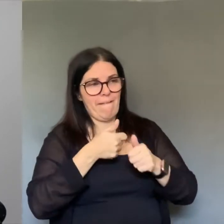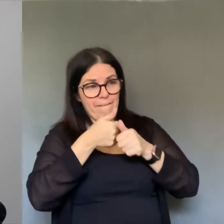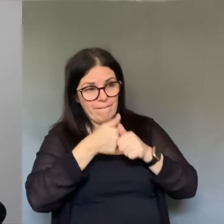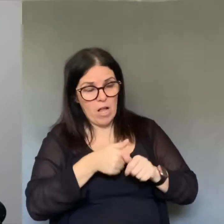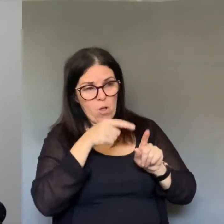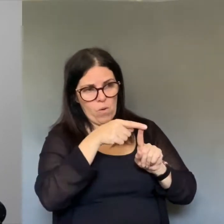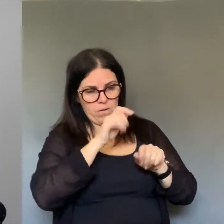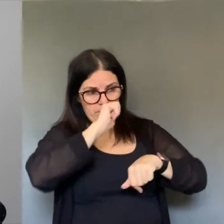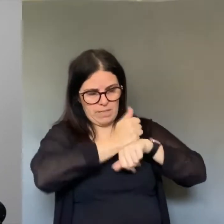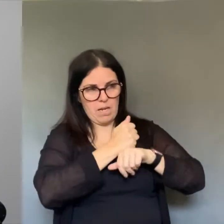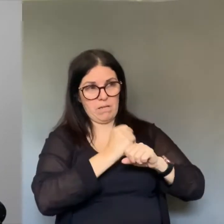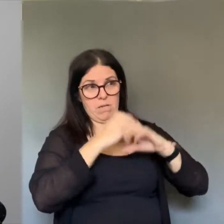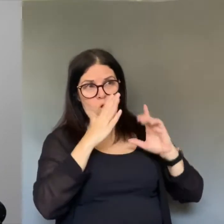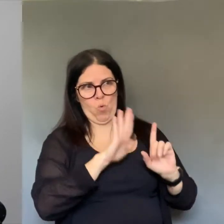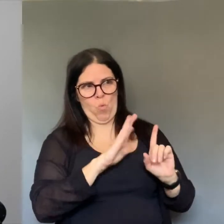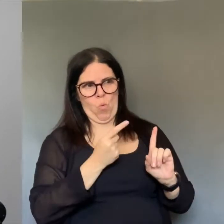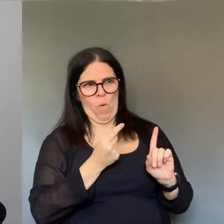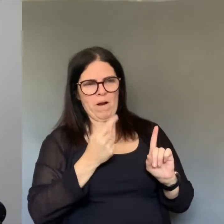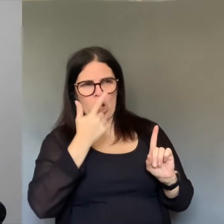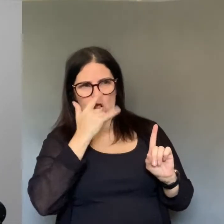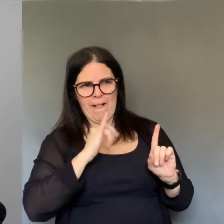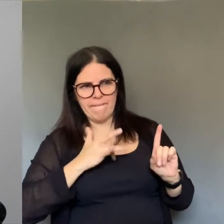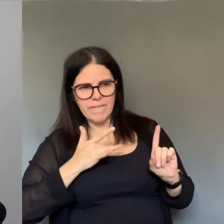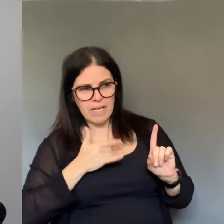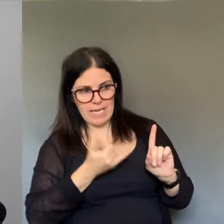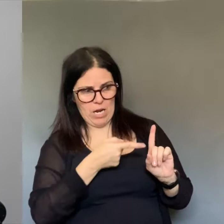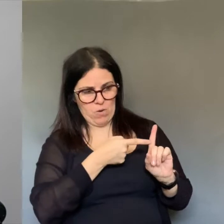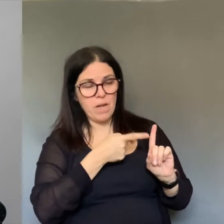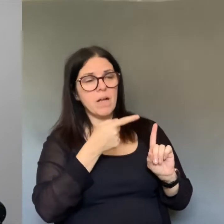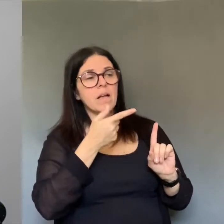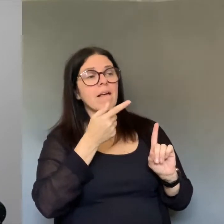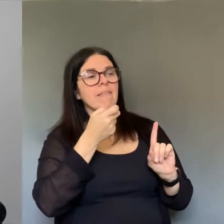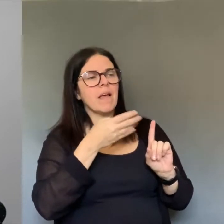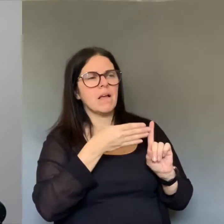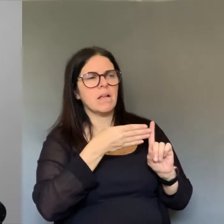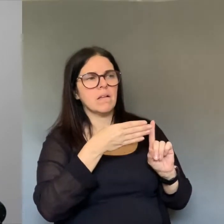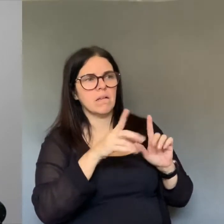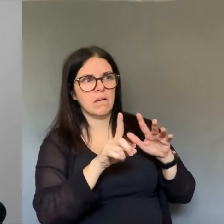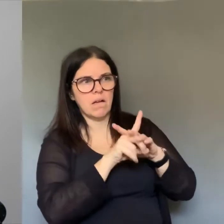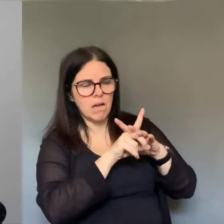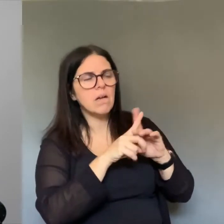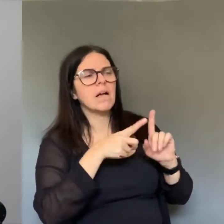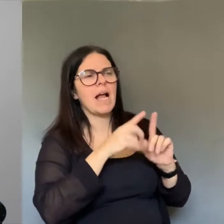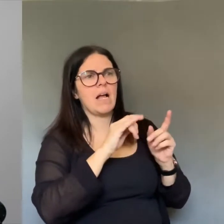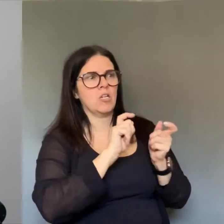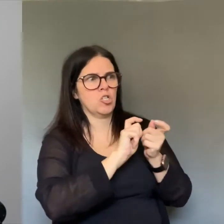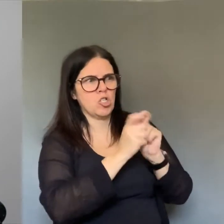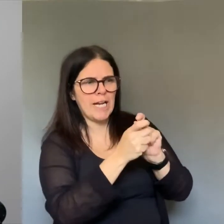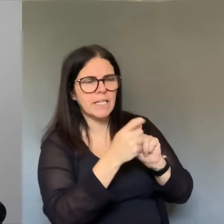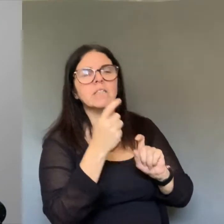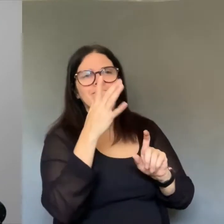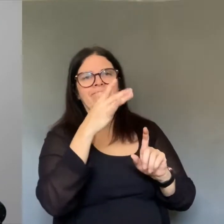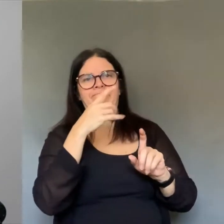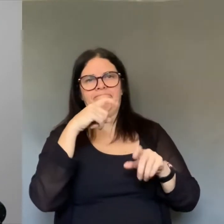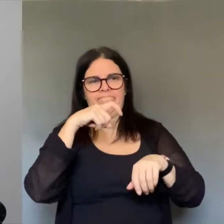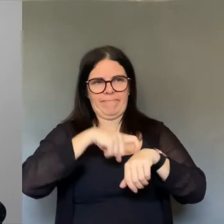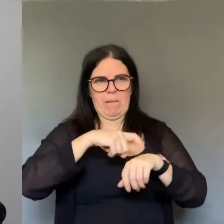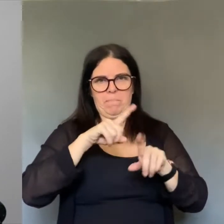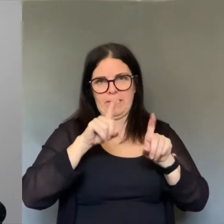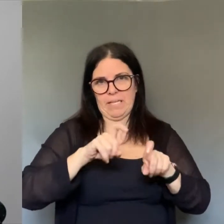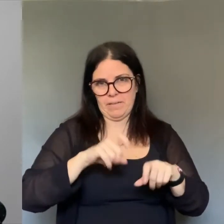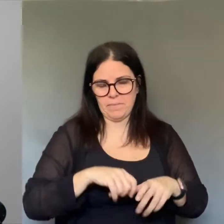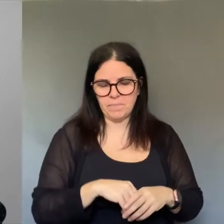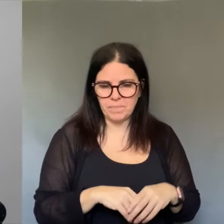have. After the baseline, it is my understanding that everyone will be tested based on their